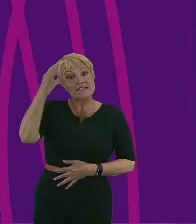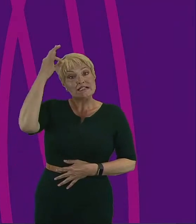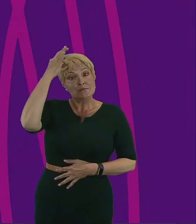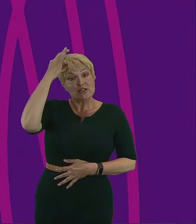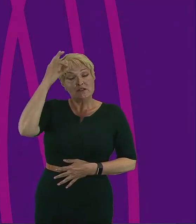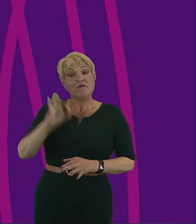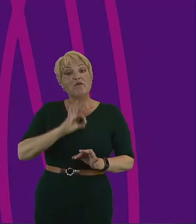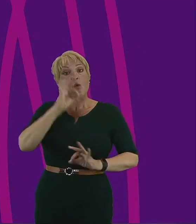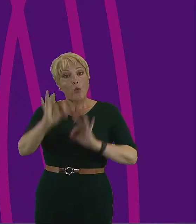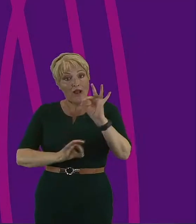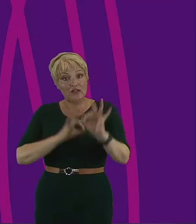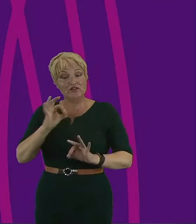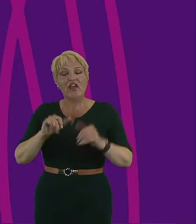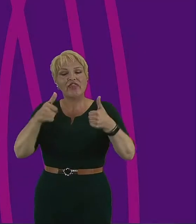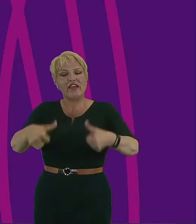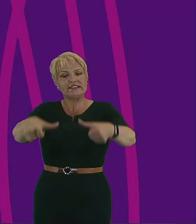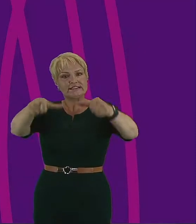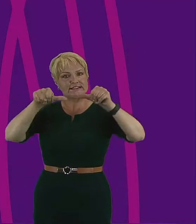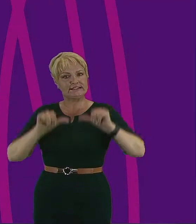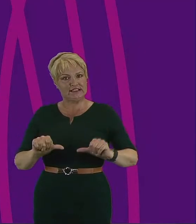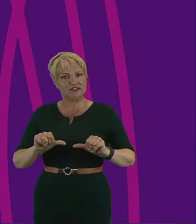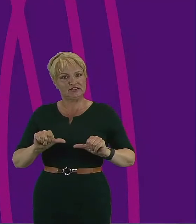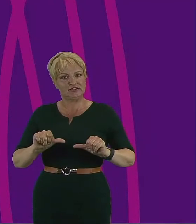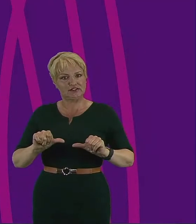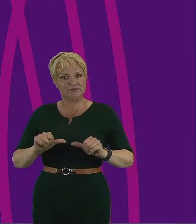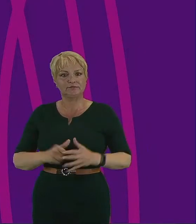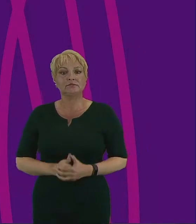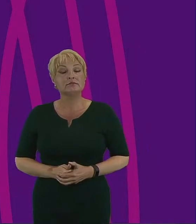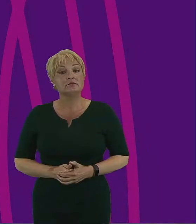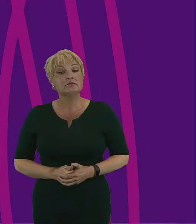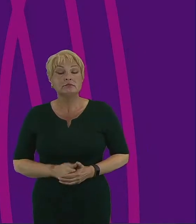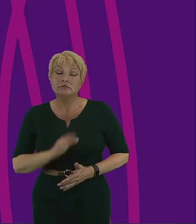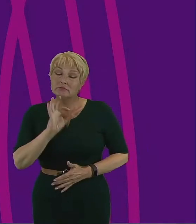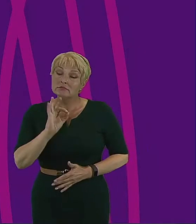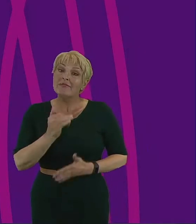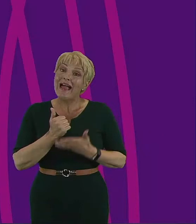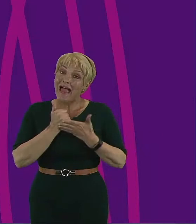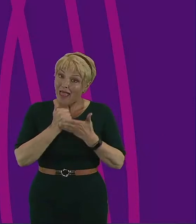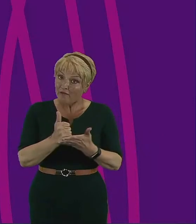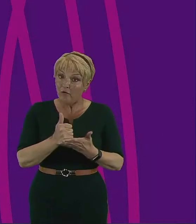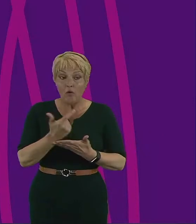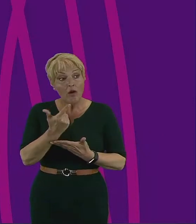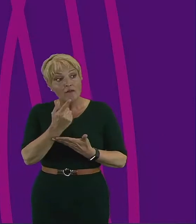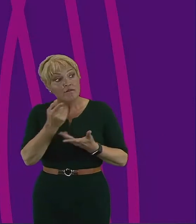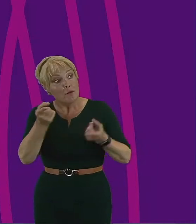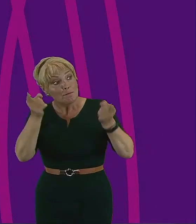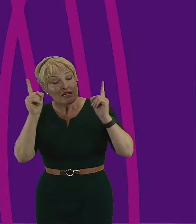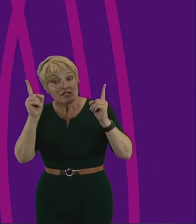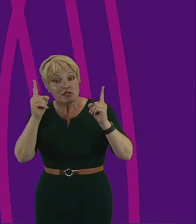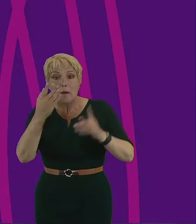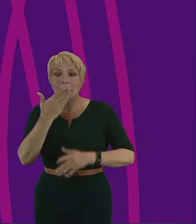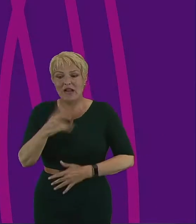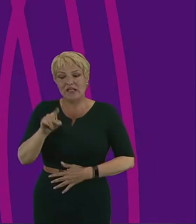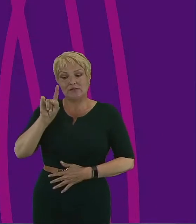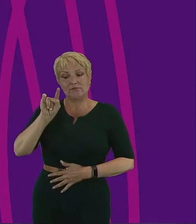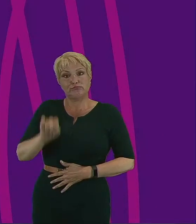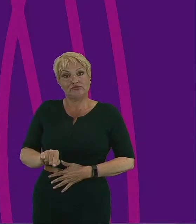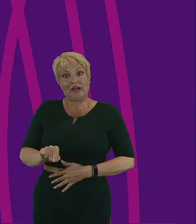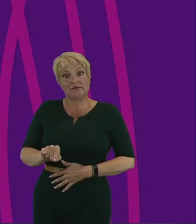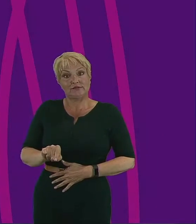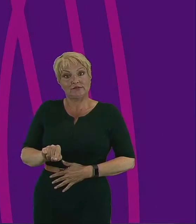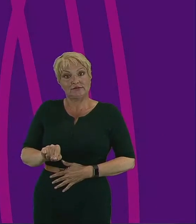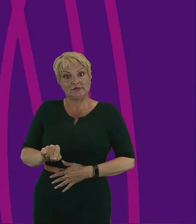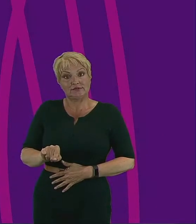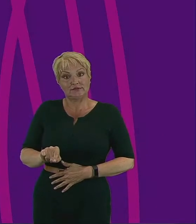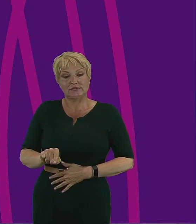which we will move on to the next item of business. It would be helpful if members who wish to ask a question were to press their request to speak button